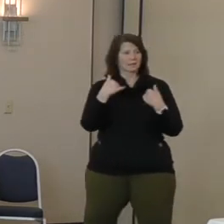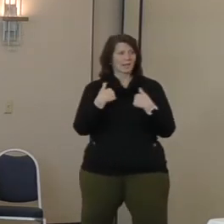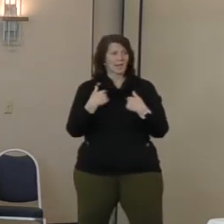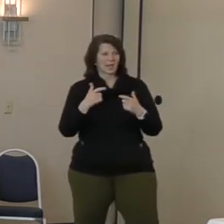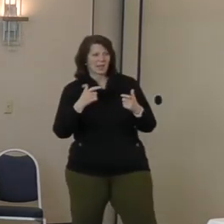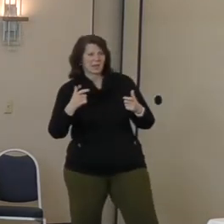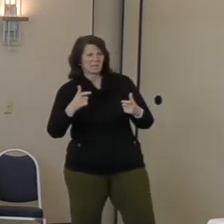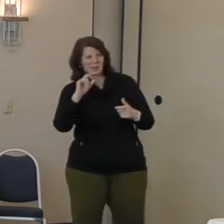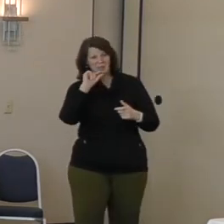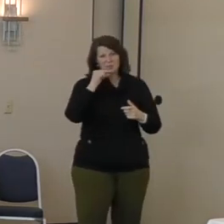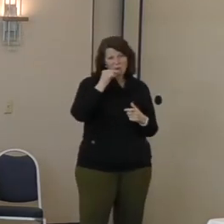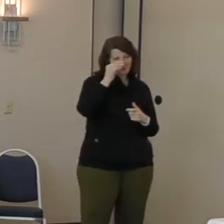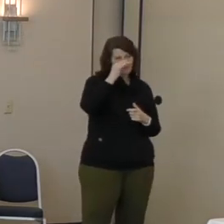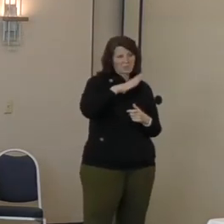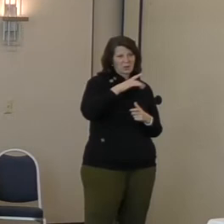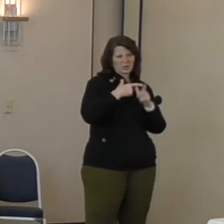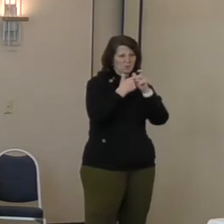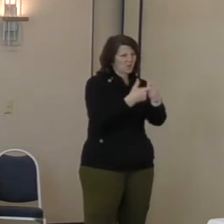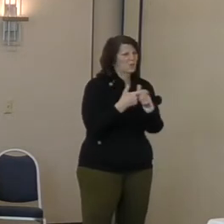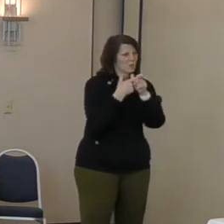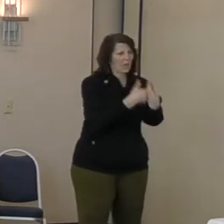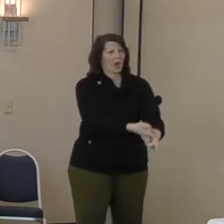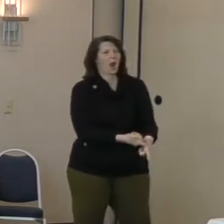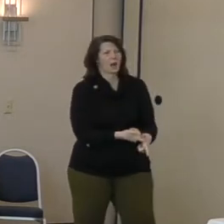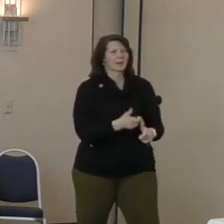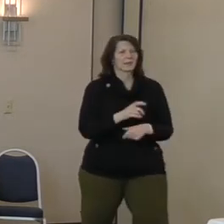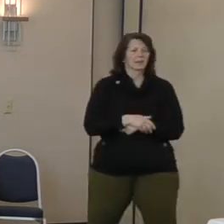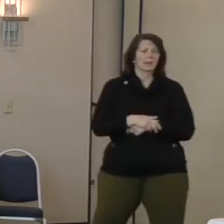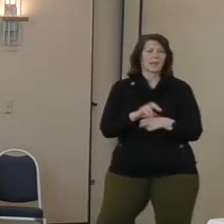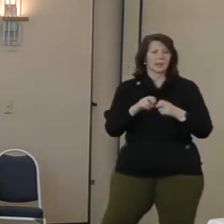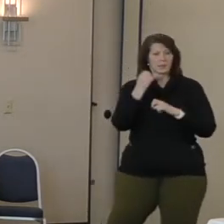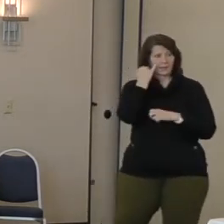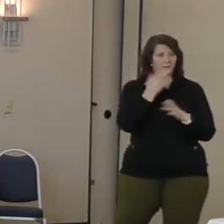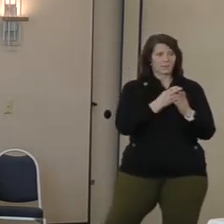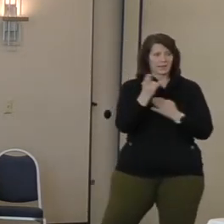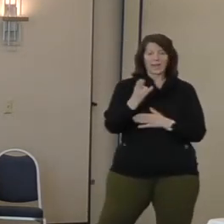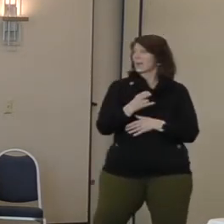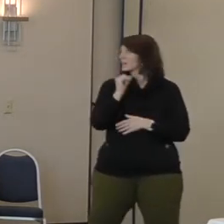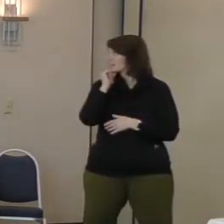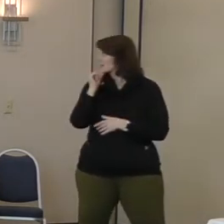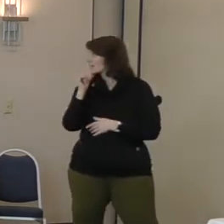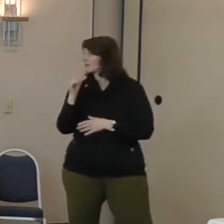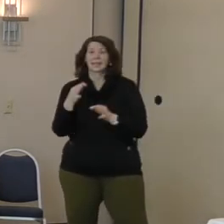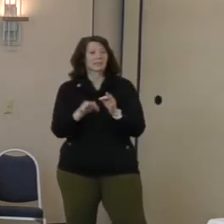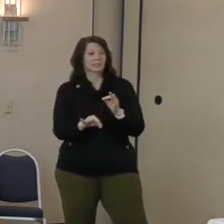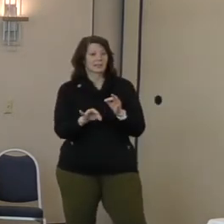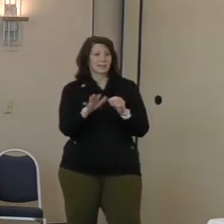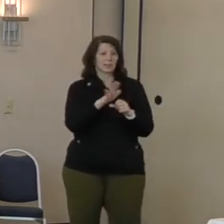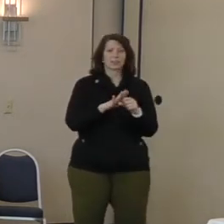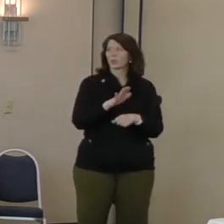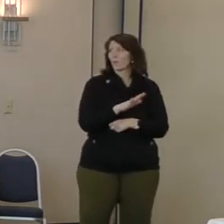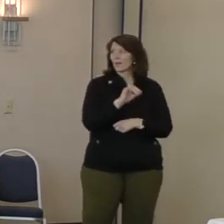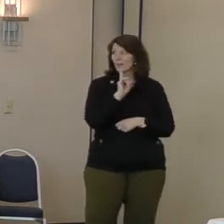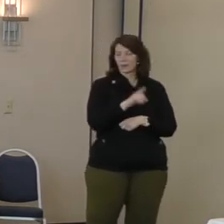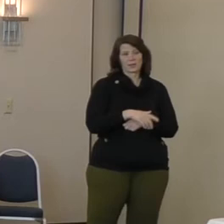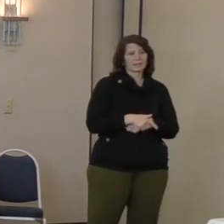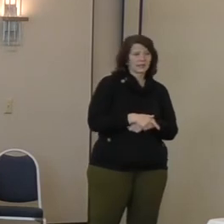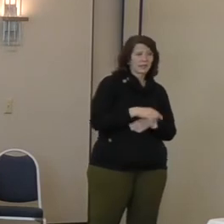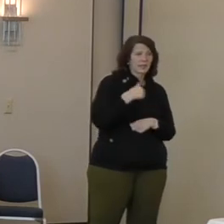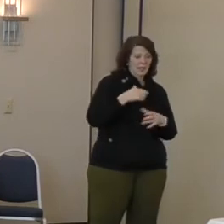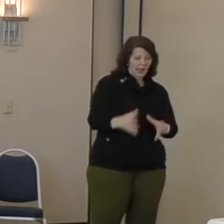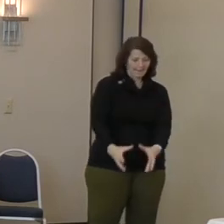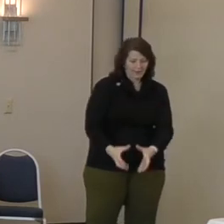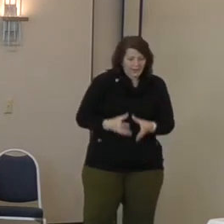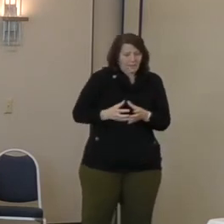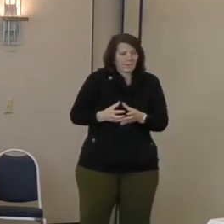got big corn-fed boys who run real hard, right? The problem is, if we're being honest, that is the simplest domain there is, right? I pick up